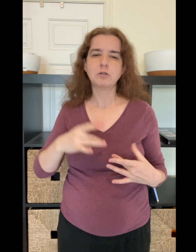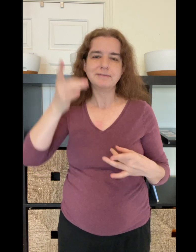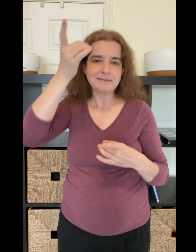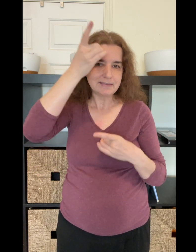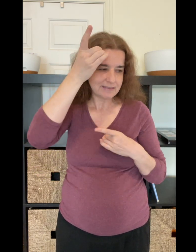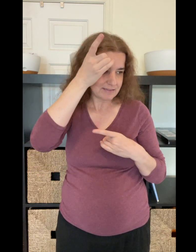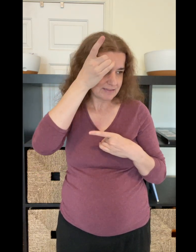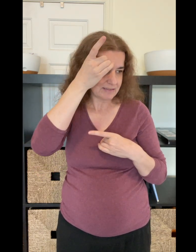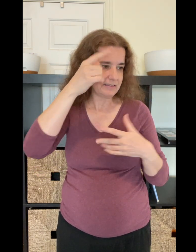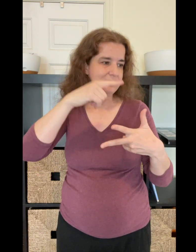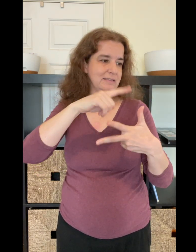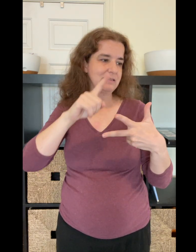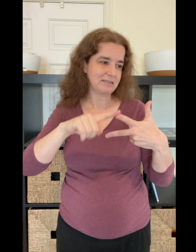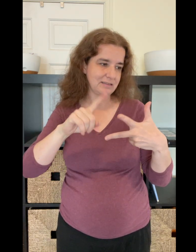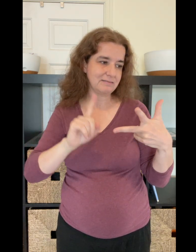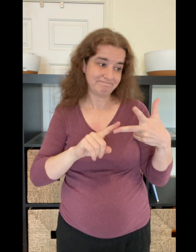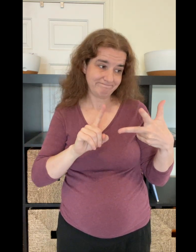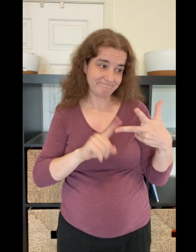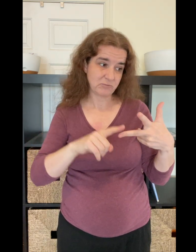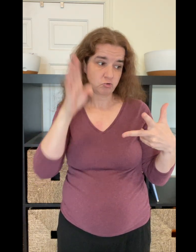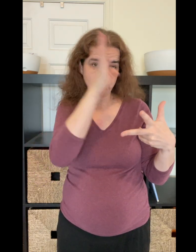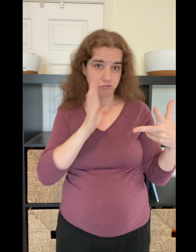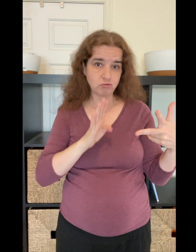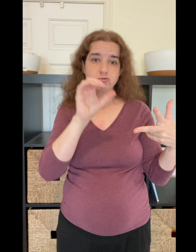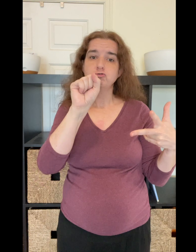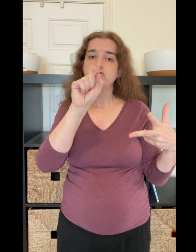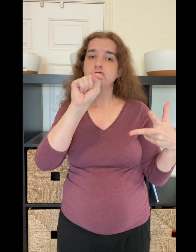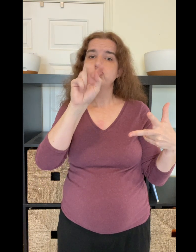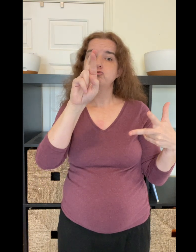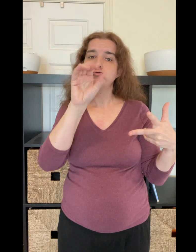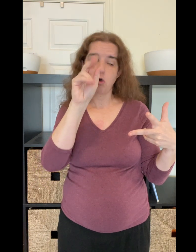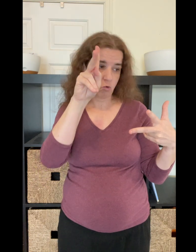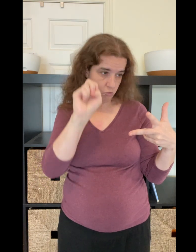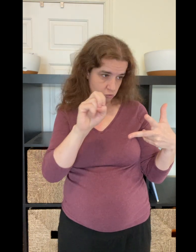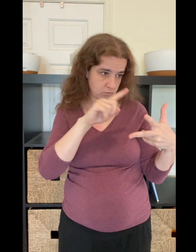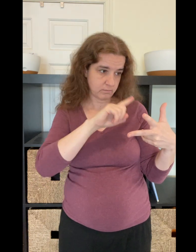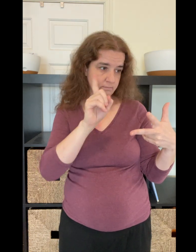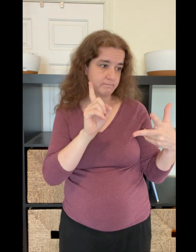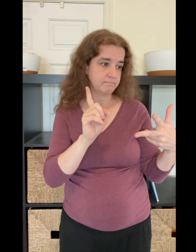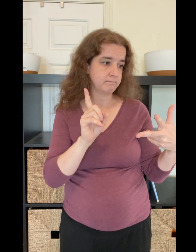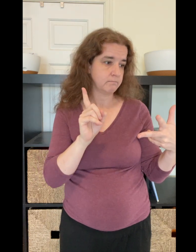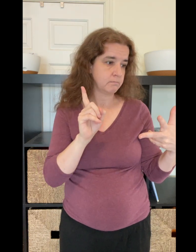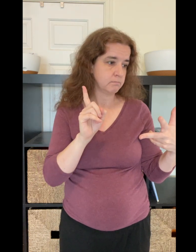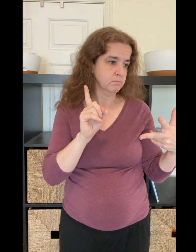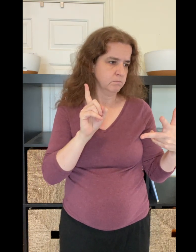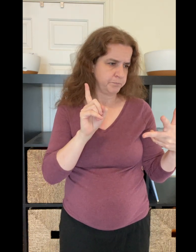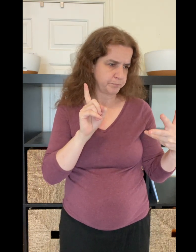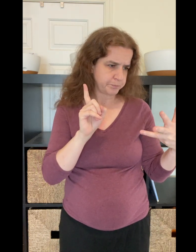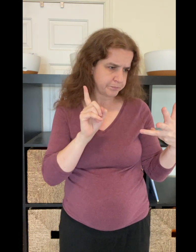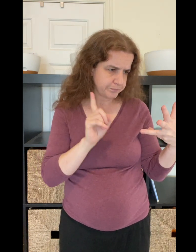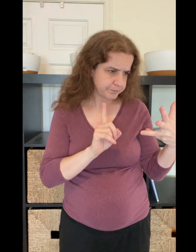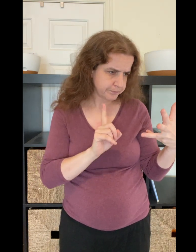coronary heart disease. And then the third thing also is related with stroke.